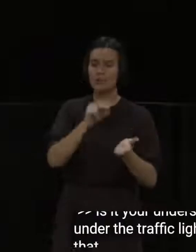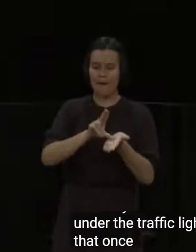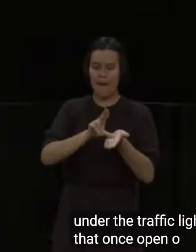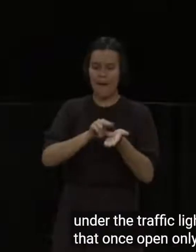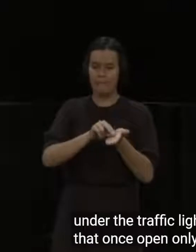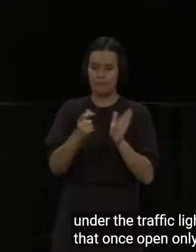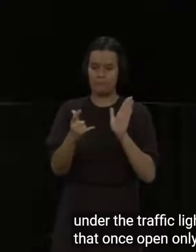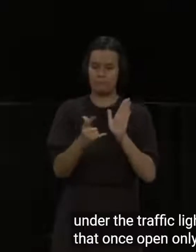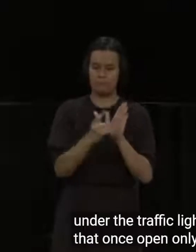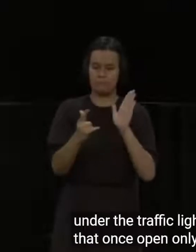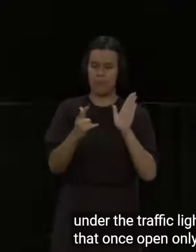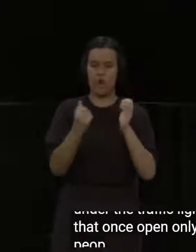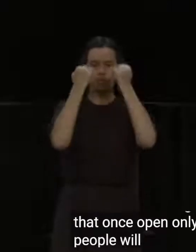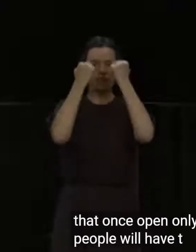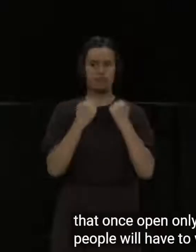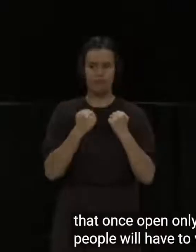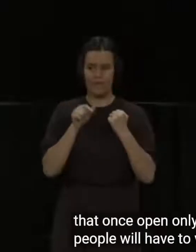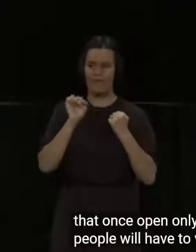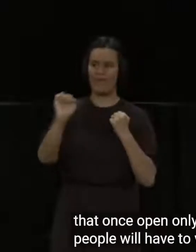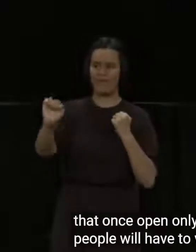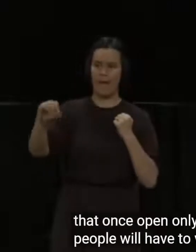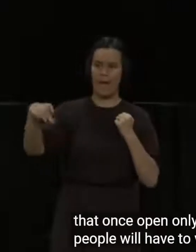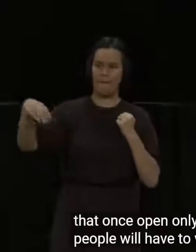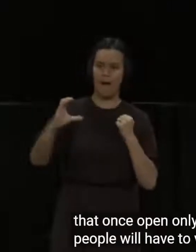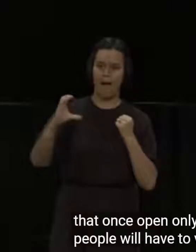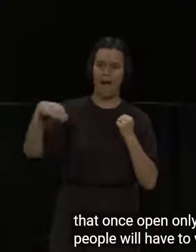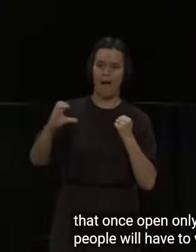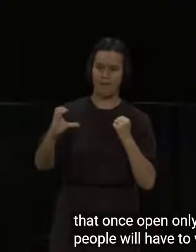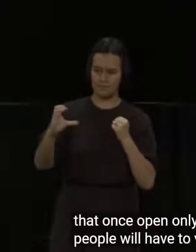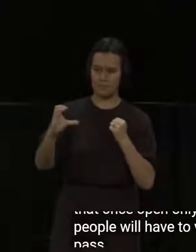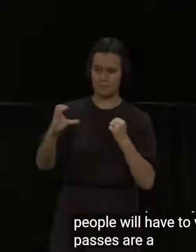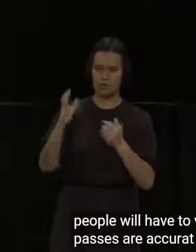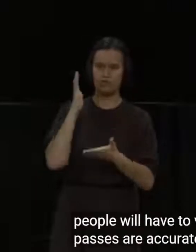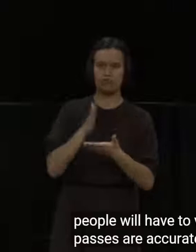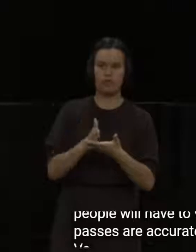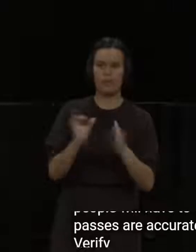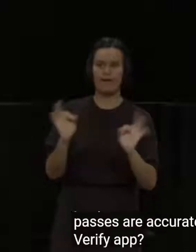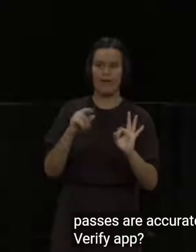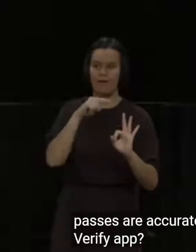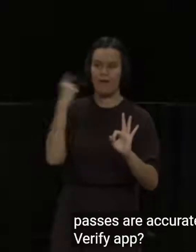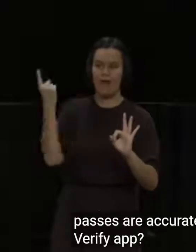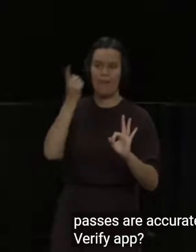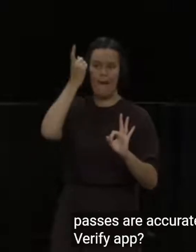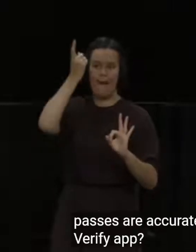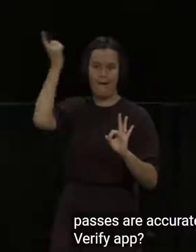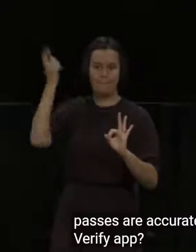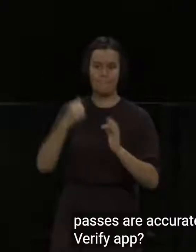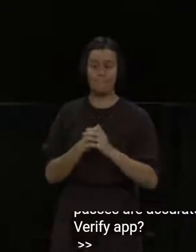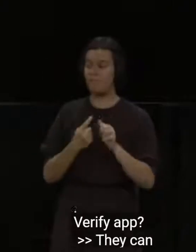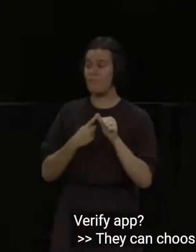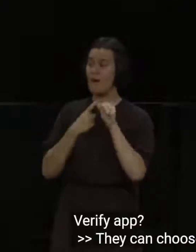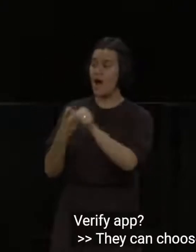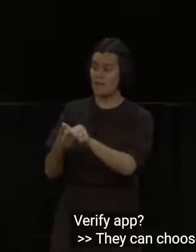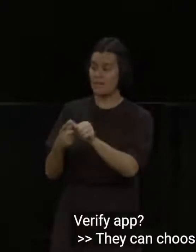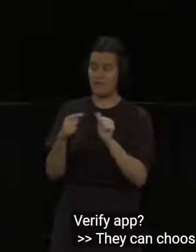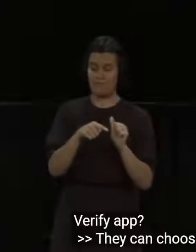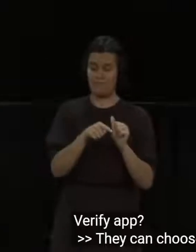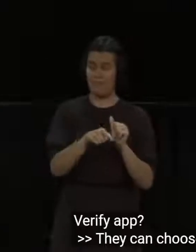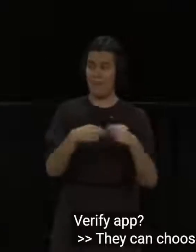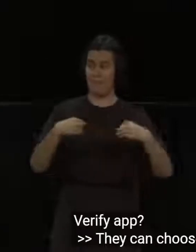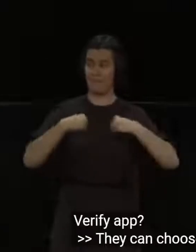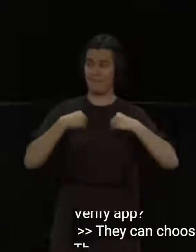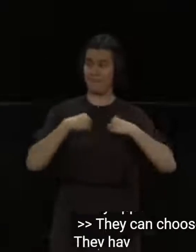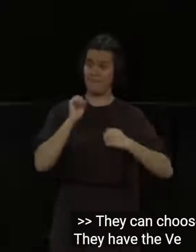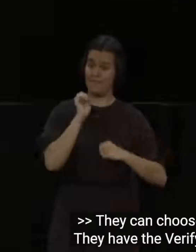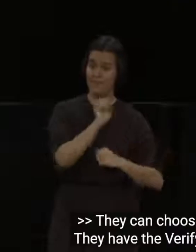verifier app? They can choose. They have the verifier app, and it's very good. I understand it's now widely